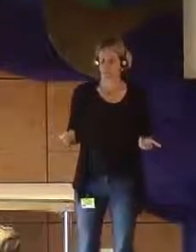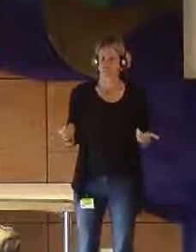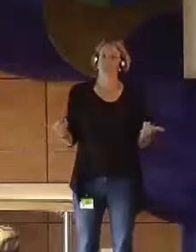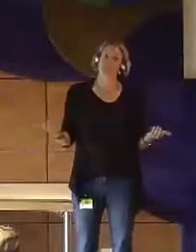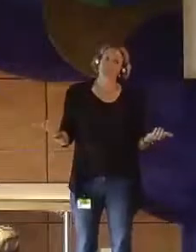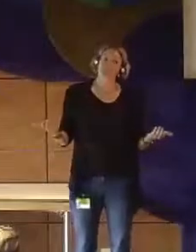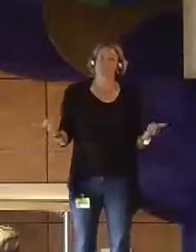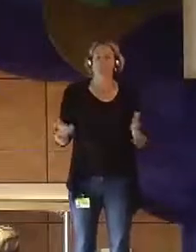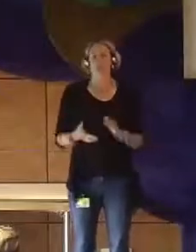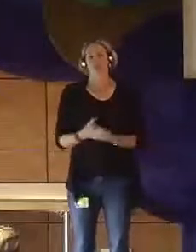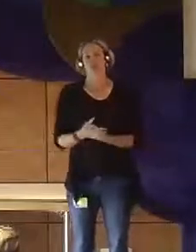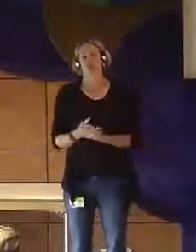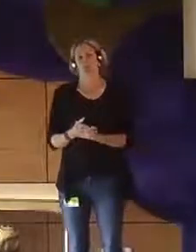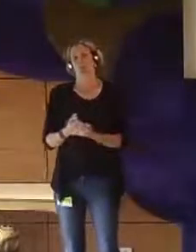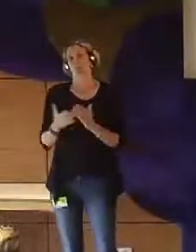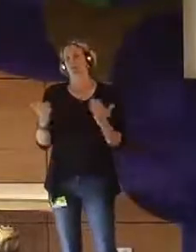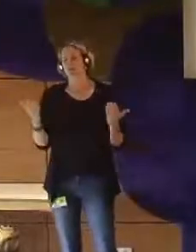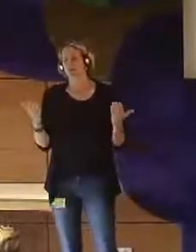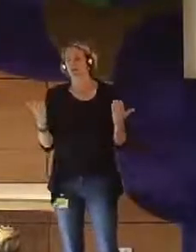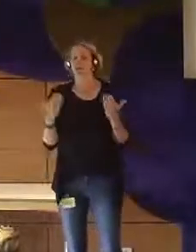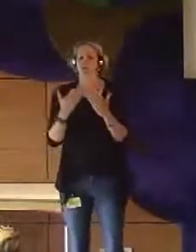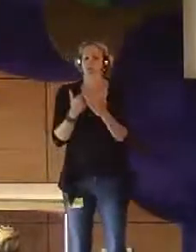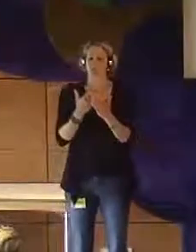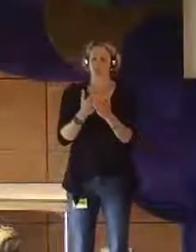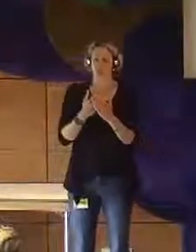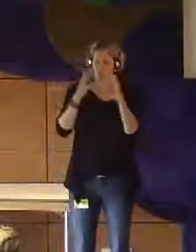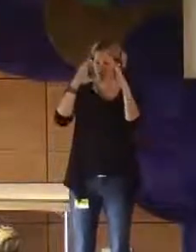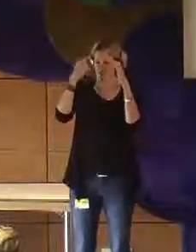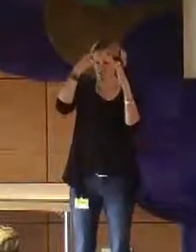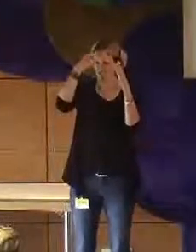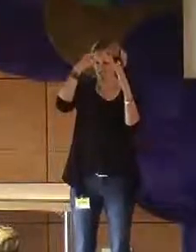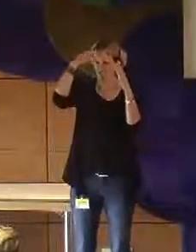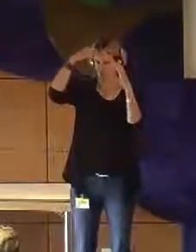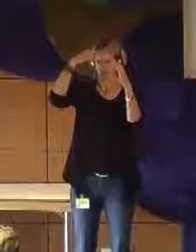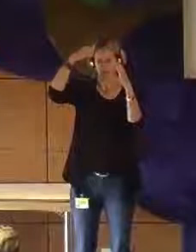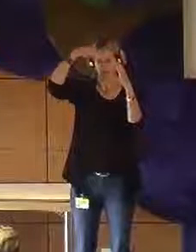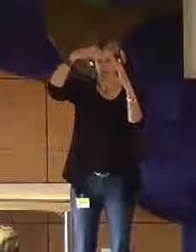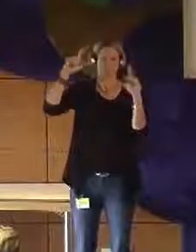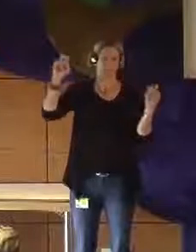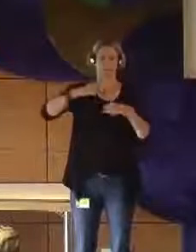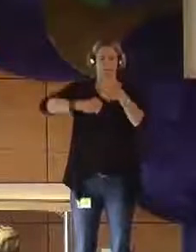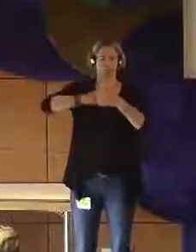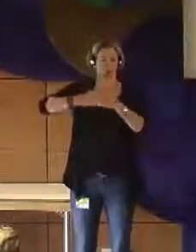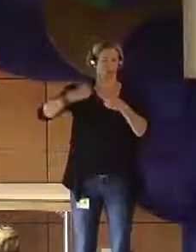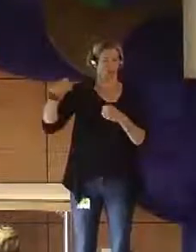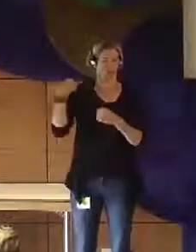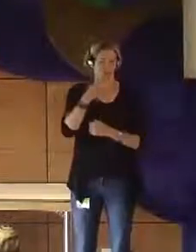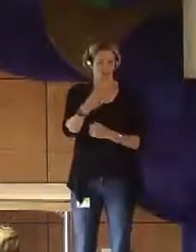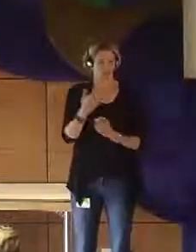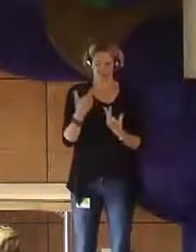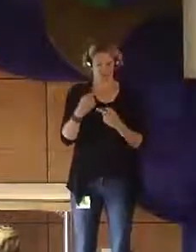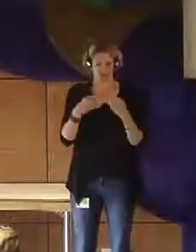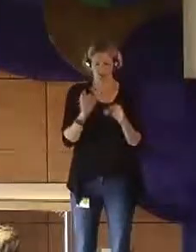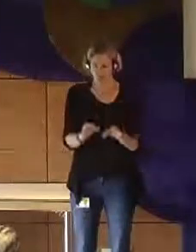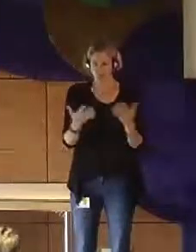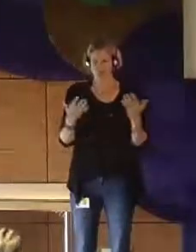pituitary drive is gone, just adding the sex hormones will not be enough to achieve fertility. You need to be looking at fertility treatment.